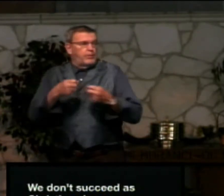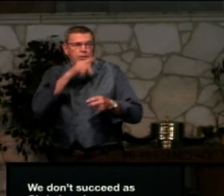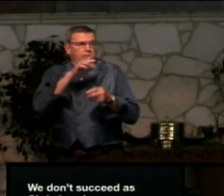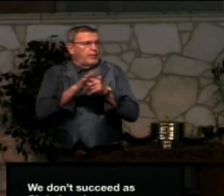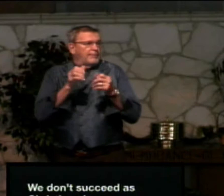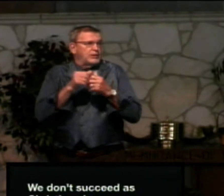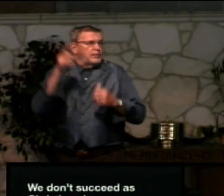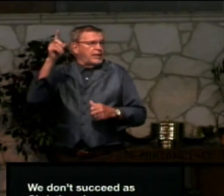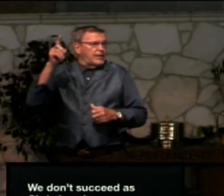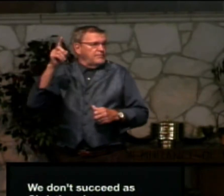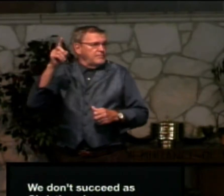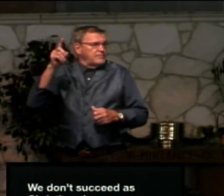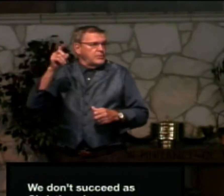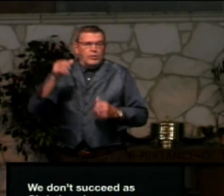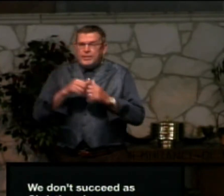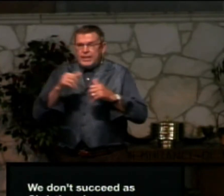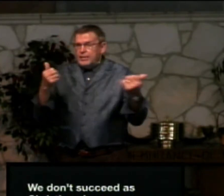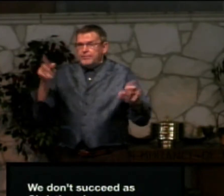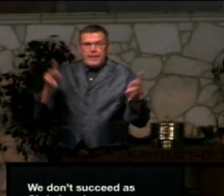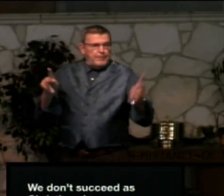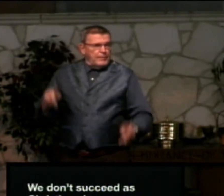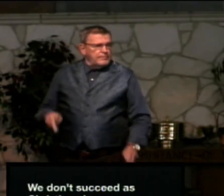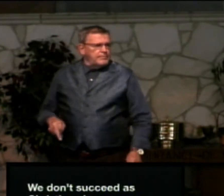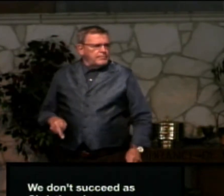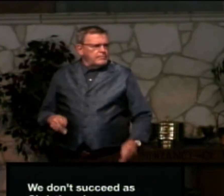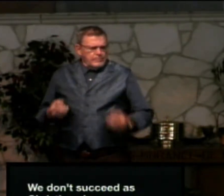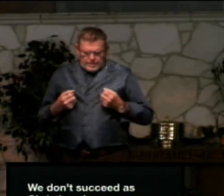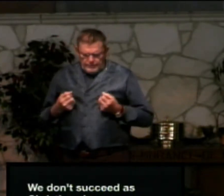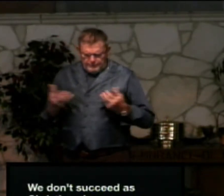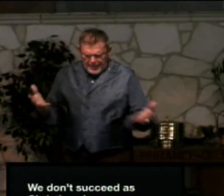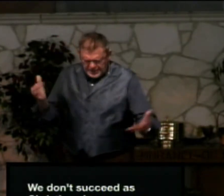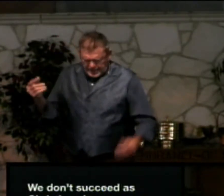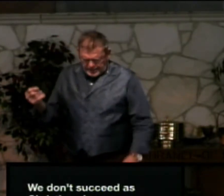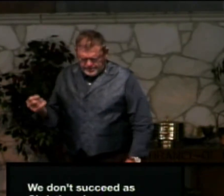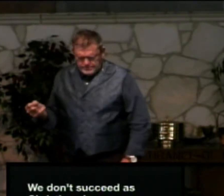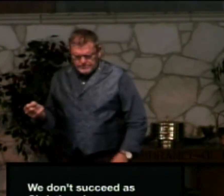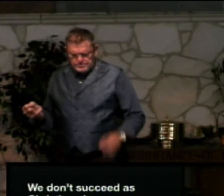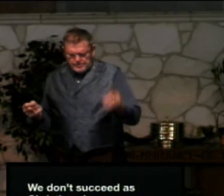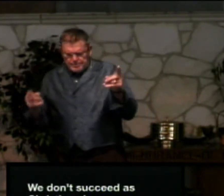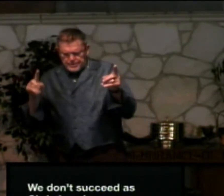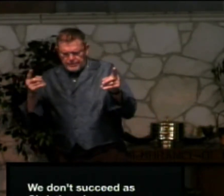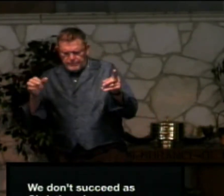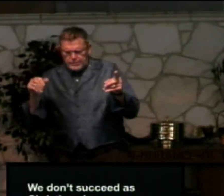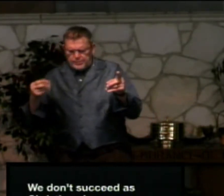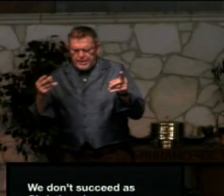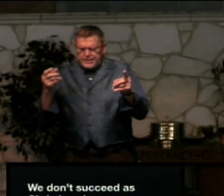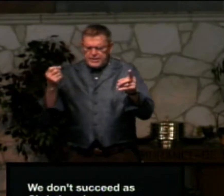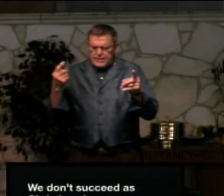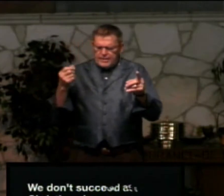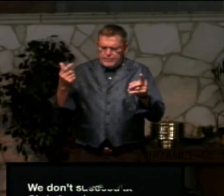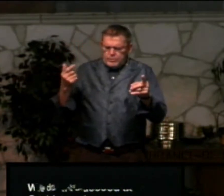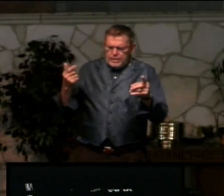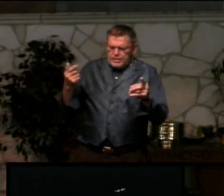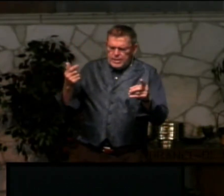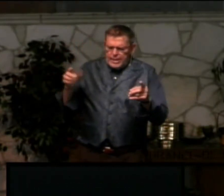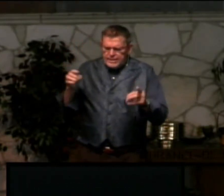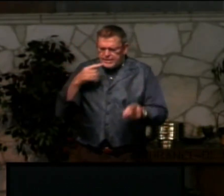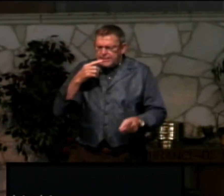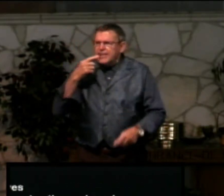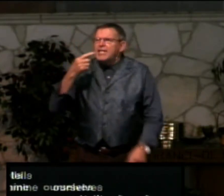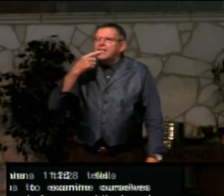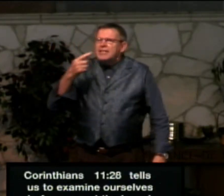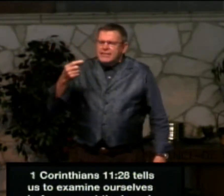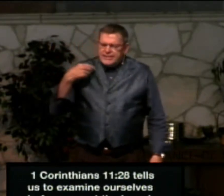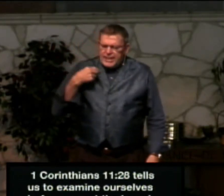If you've broken promise with Him or with other people, confess it. 1 Corinthians